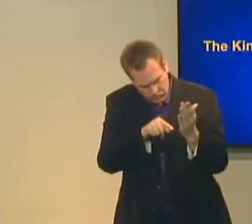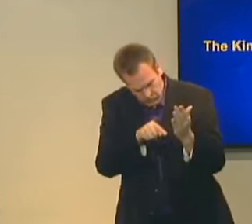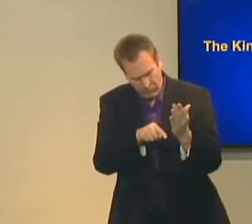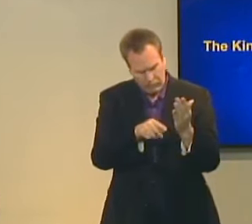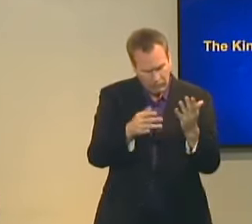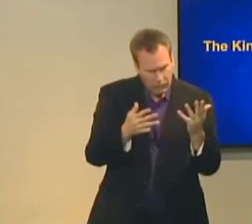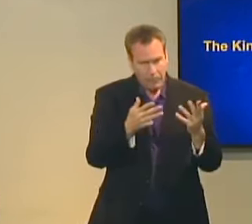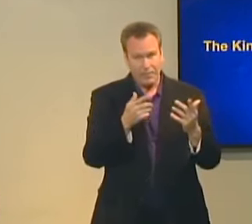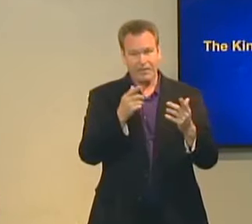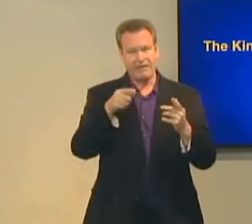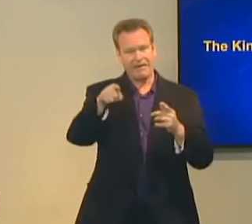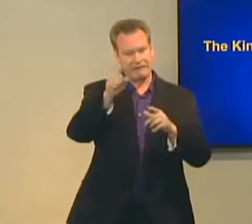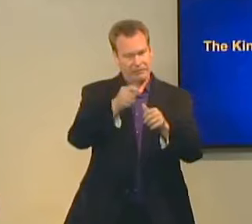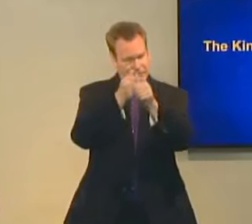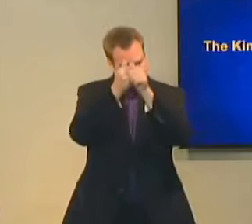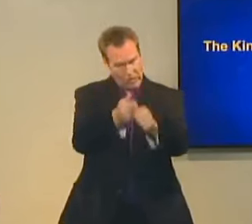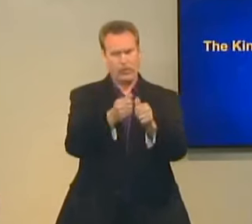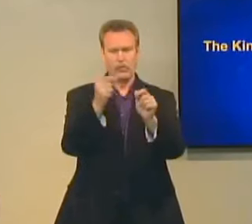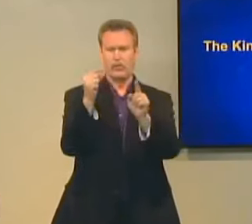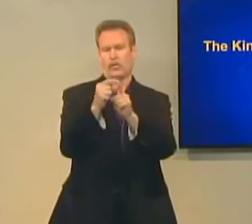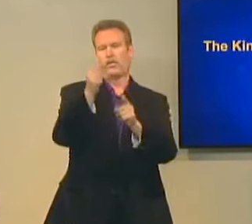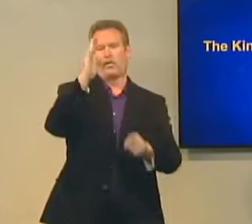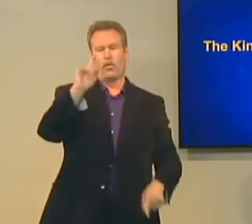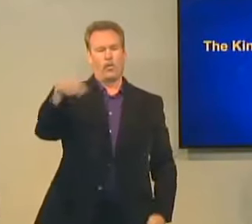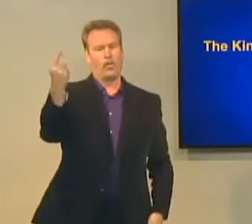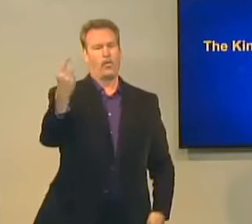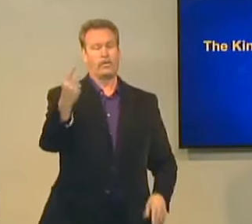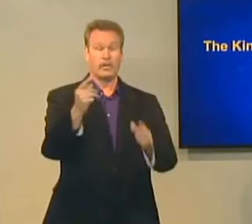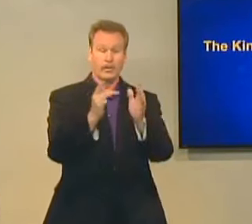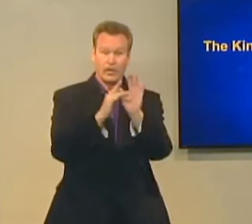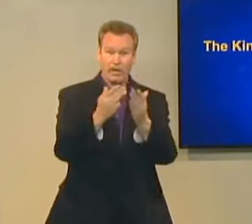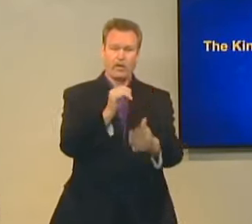say things that are in conformance with scripture did it match? did it follow the word of God?